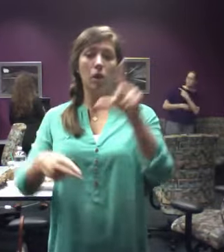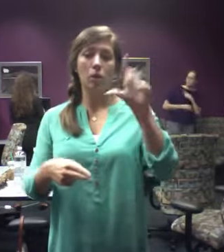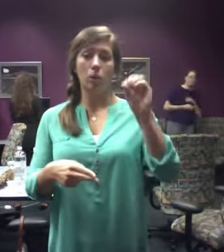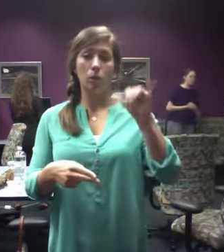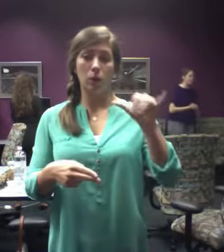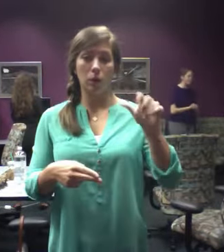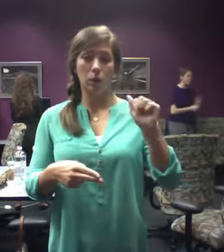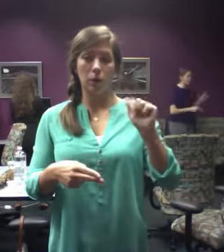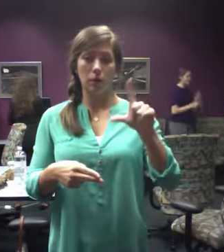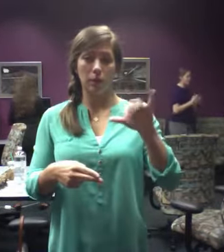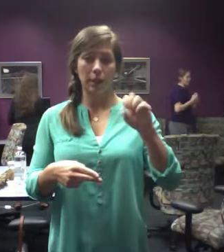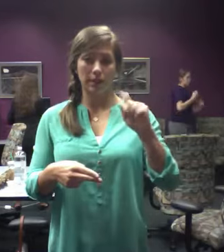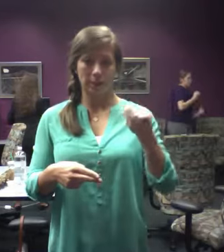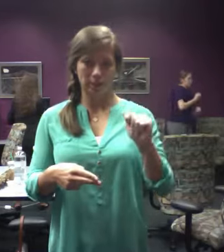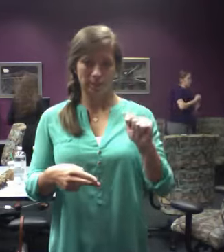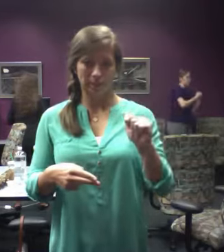They were loyal to who?